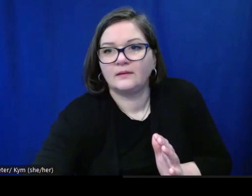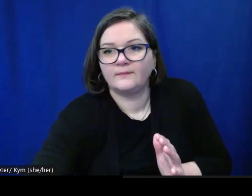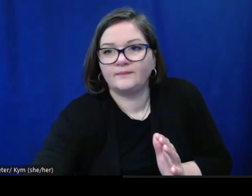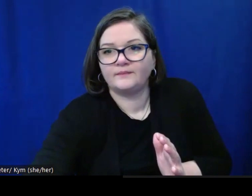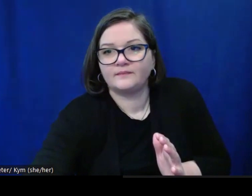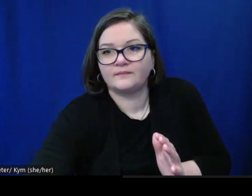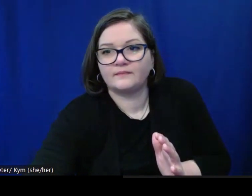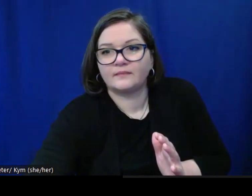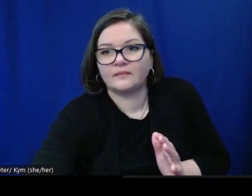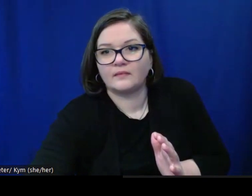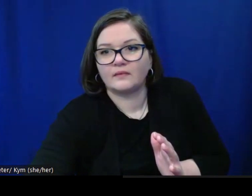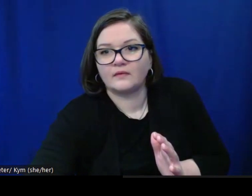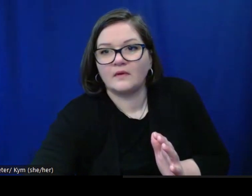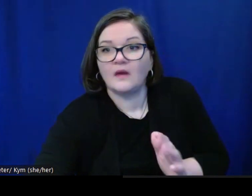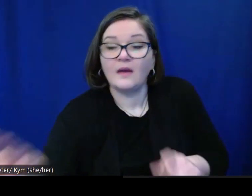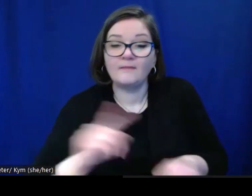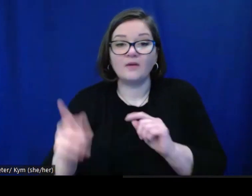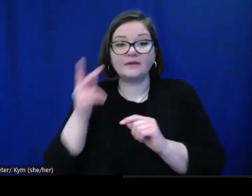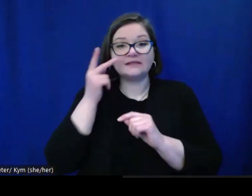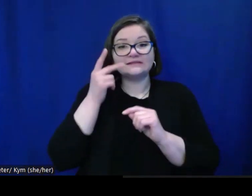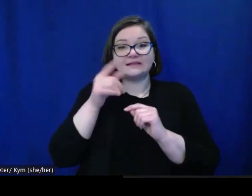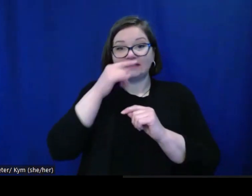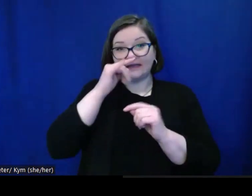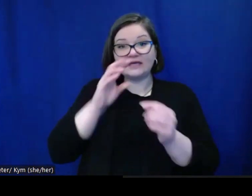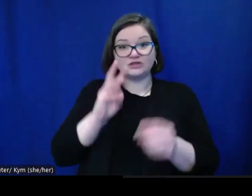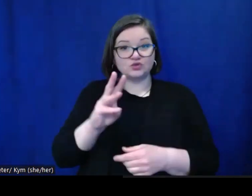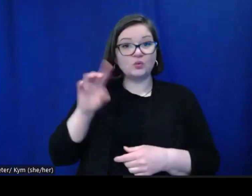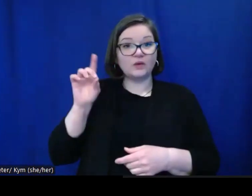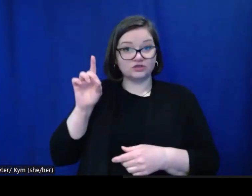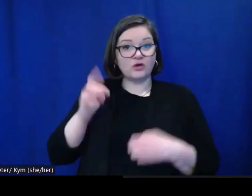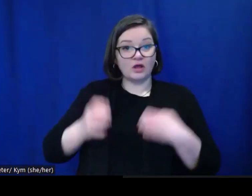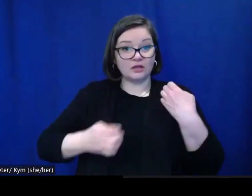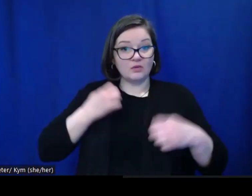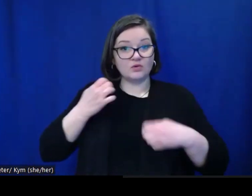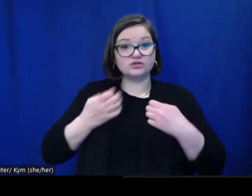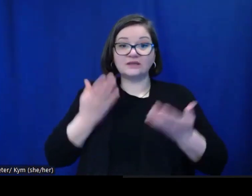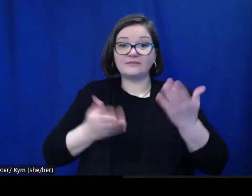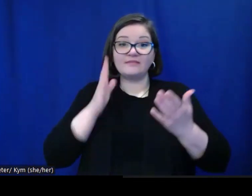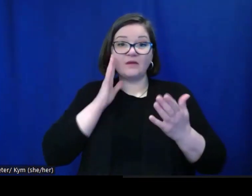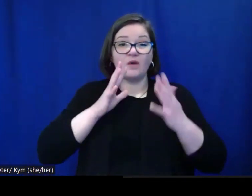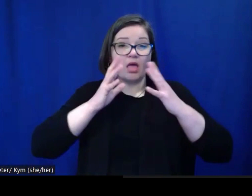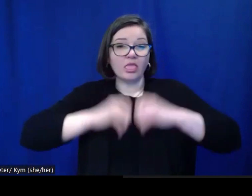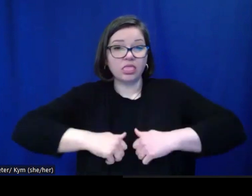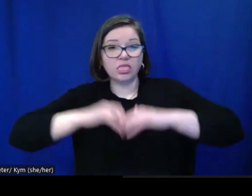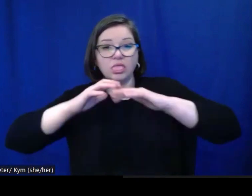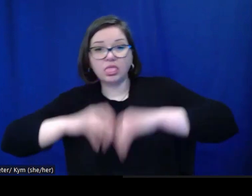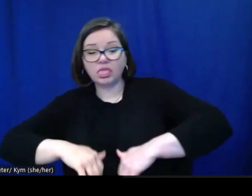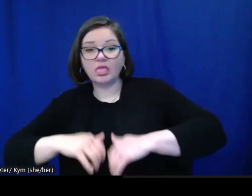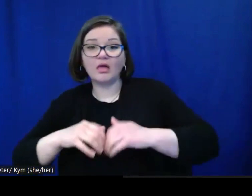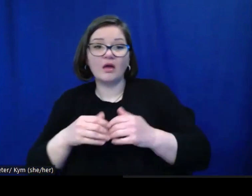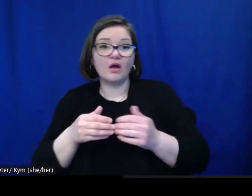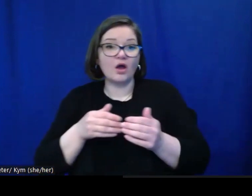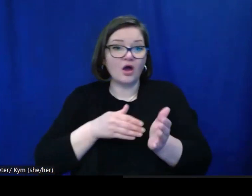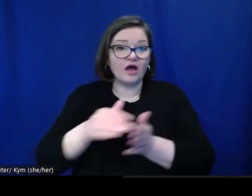be withdrawn emotionally. They may melt down a lot, have flat affect,